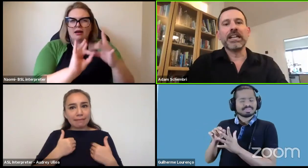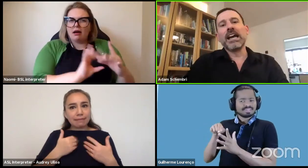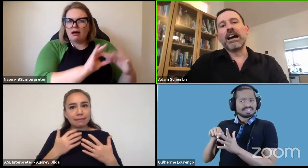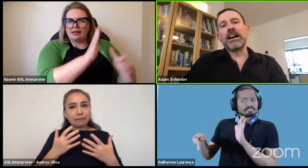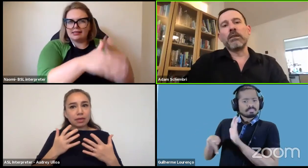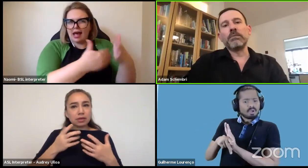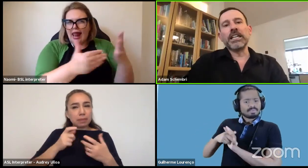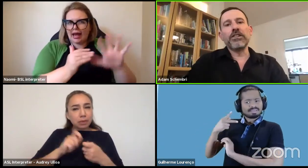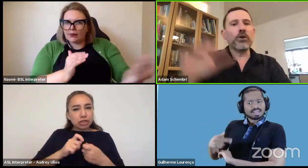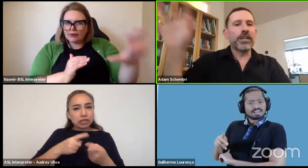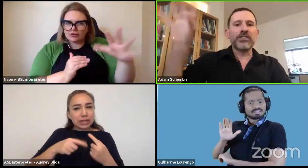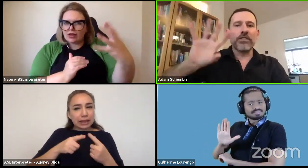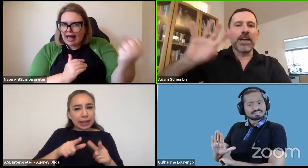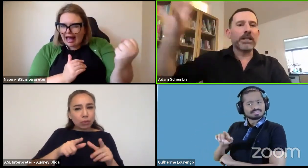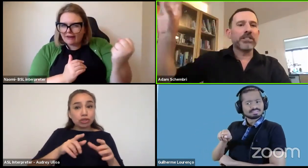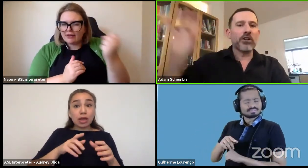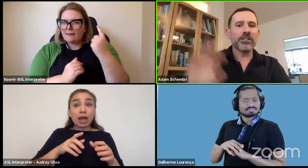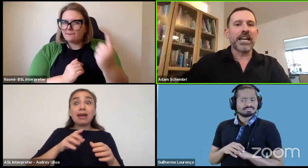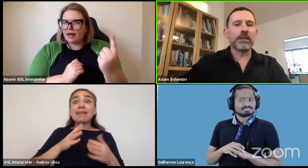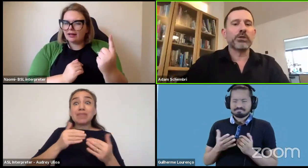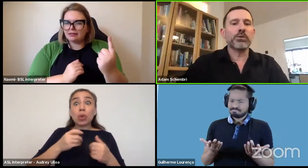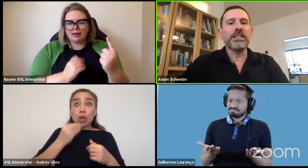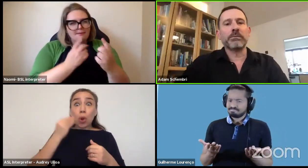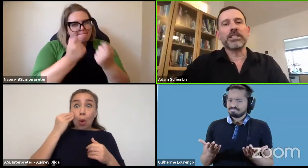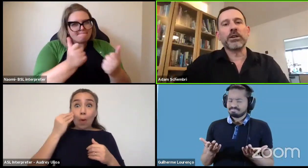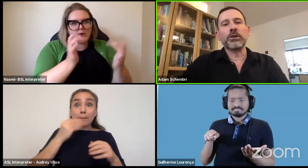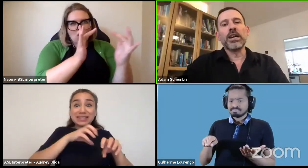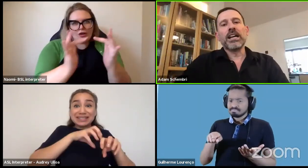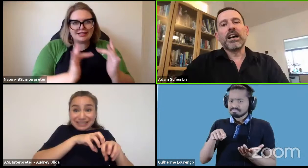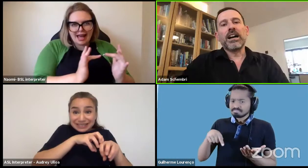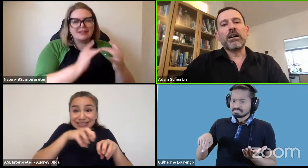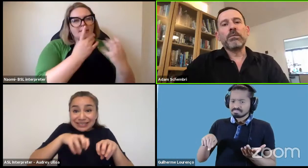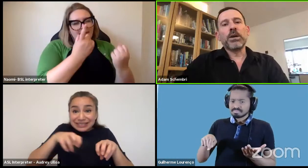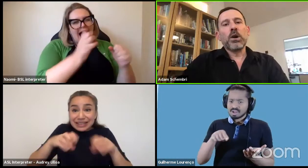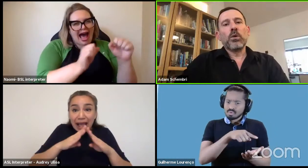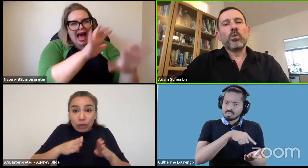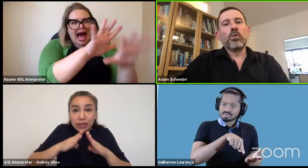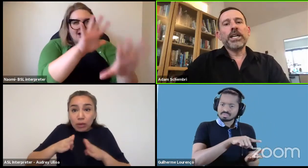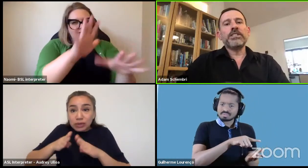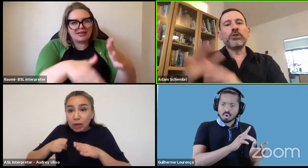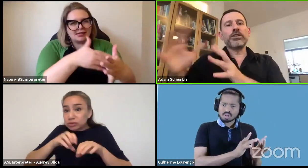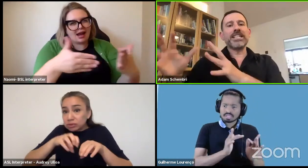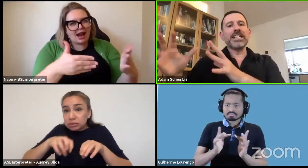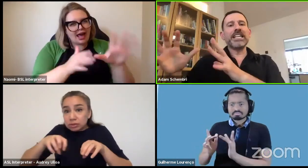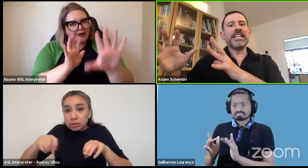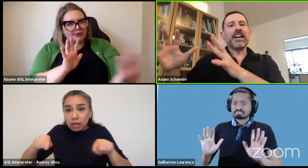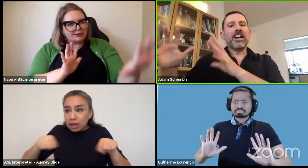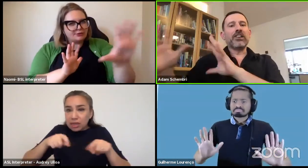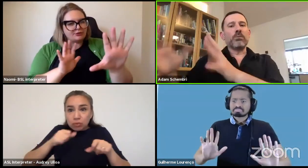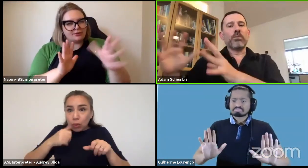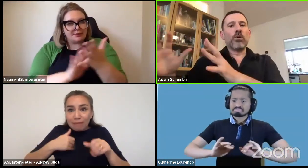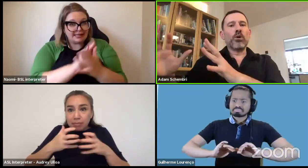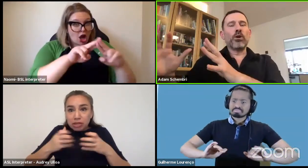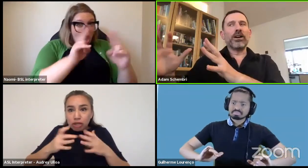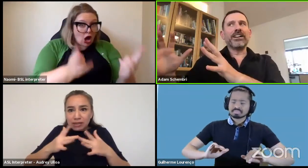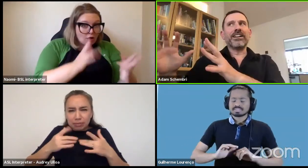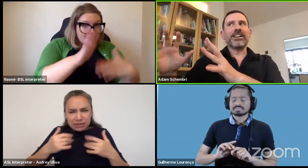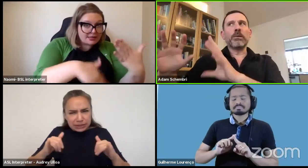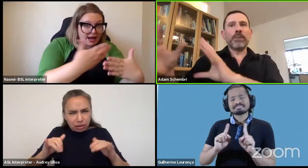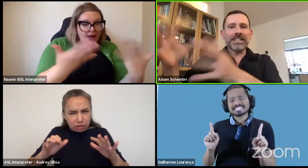okay? Even though there's not that much contact between them. So we do see a lot